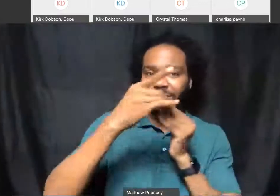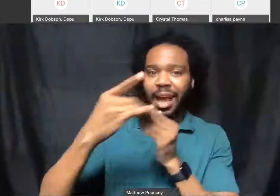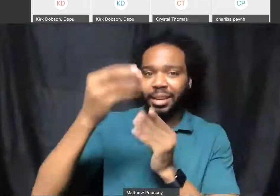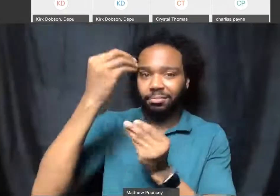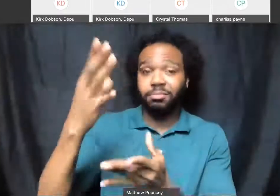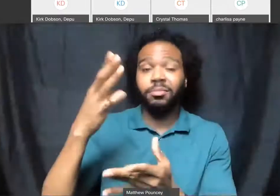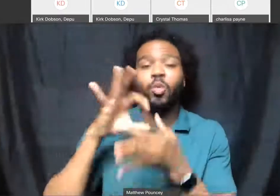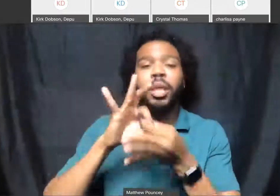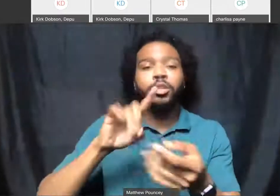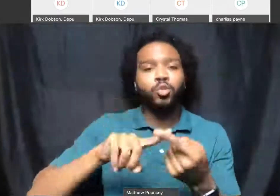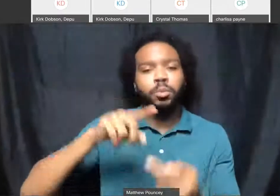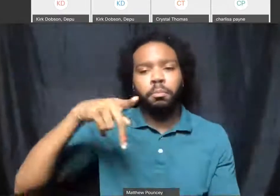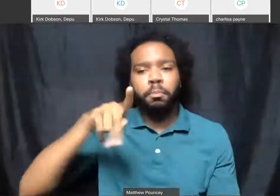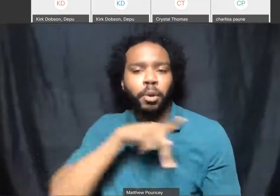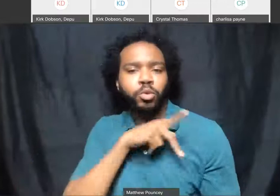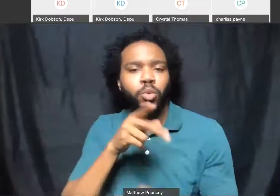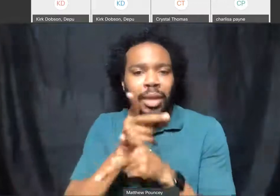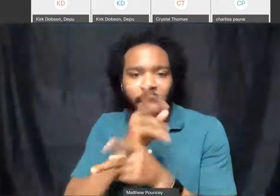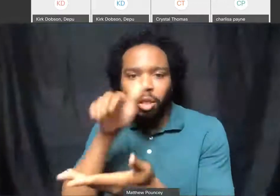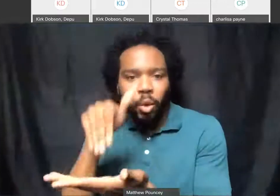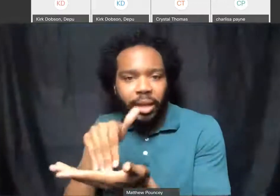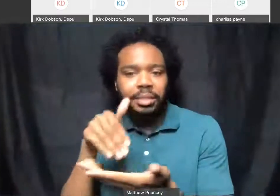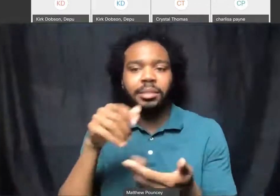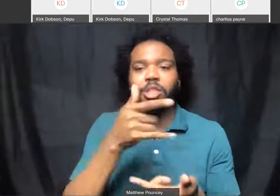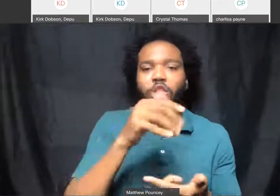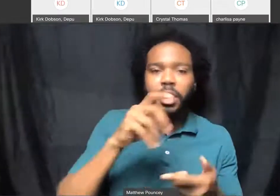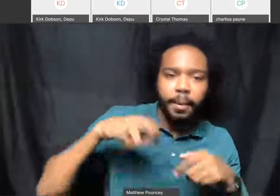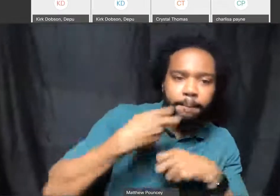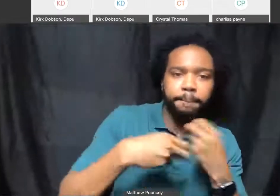care locations, gyms, those kinds of places.